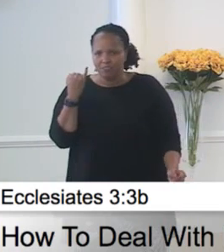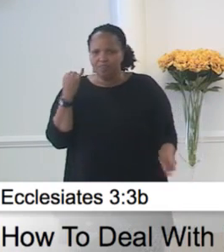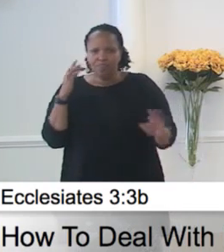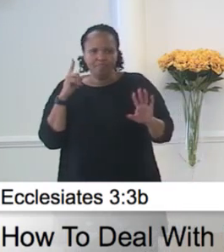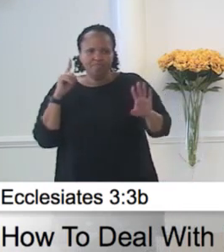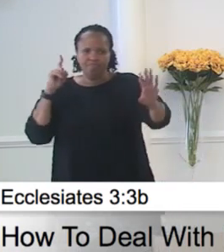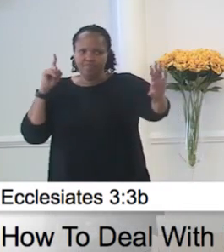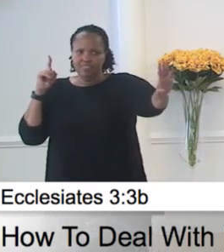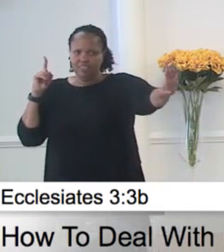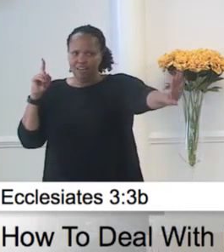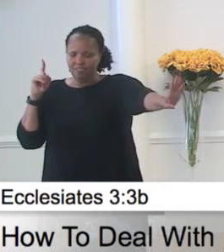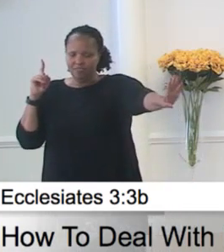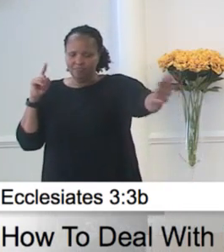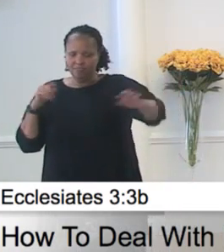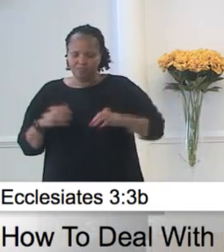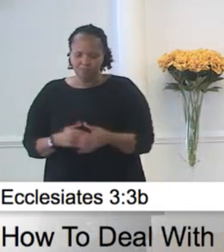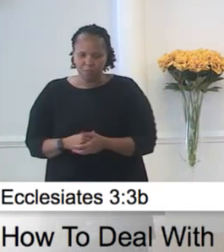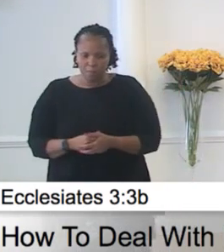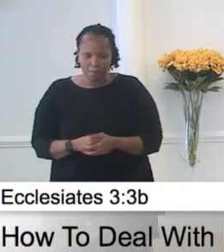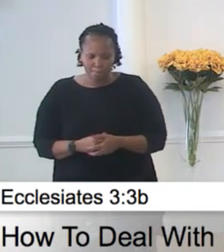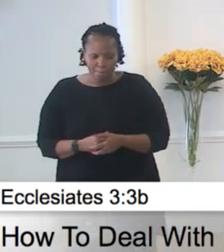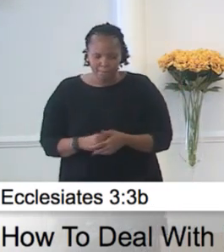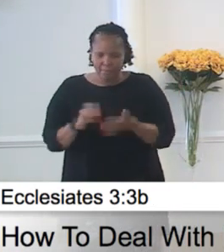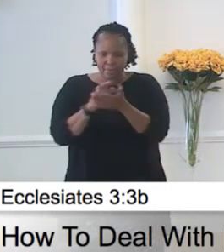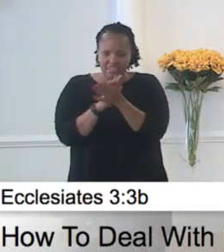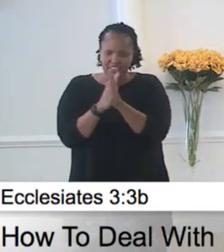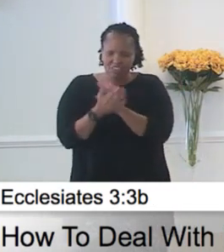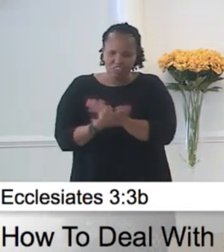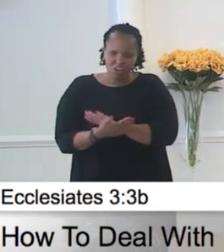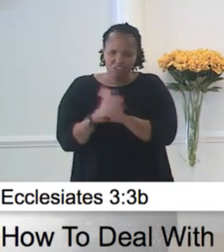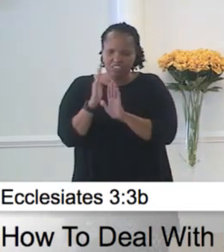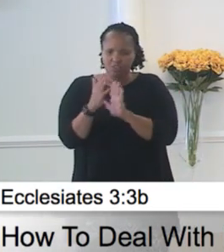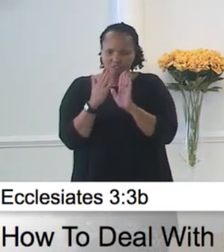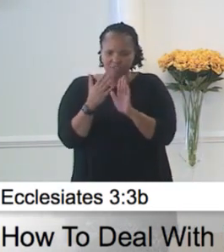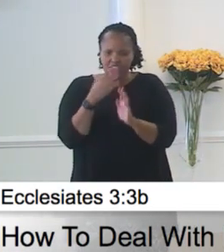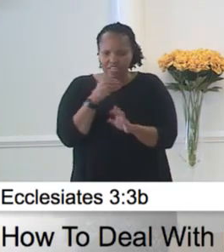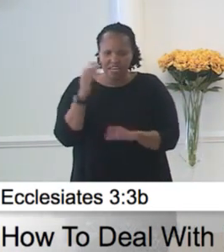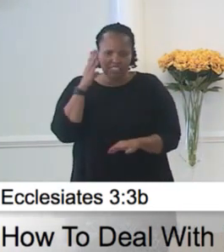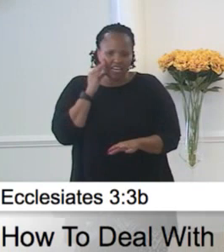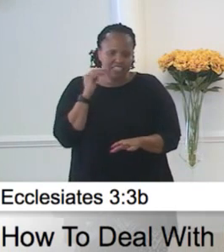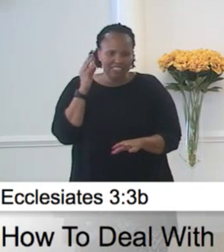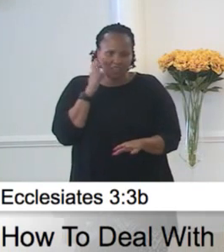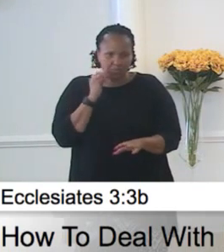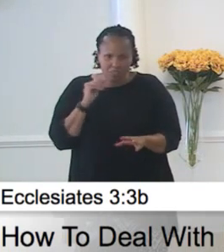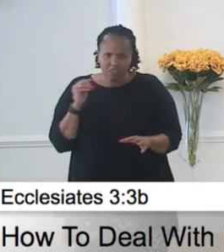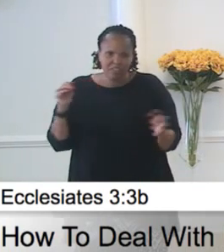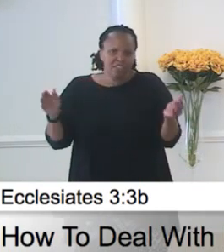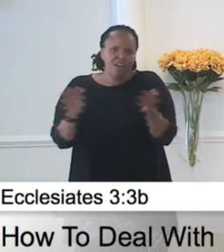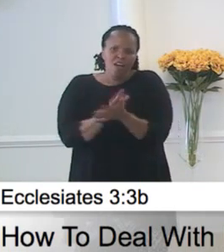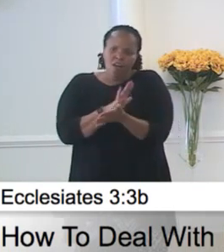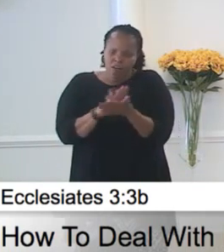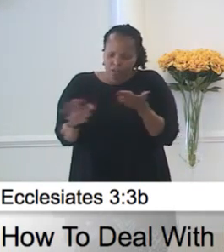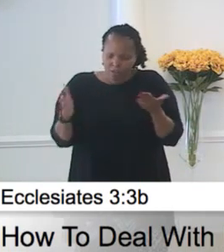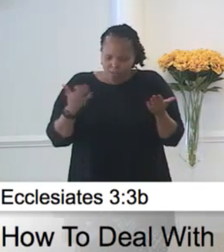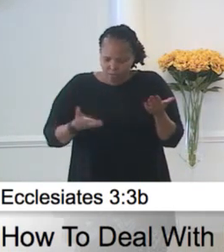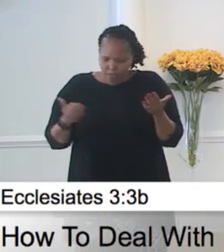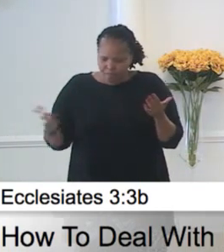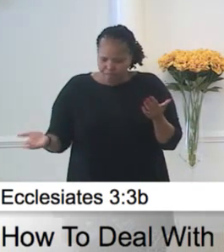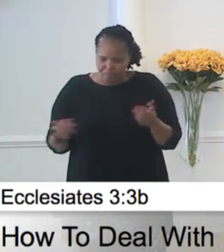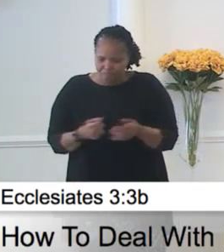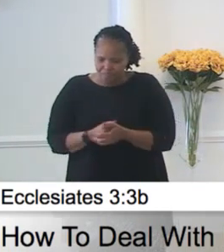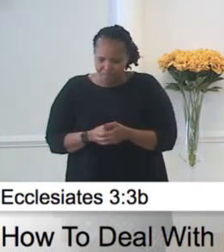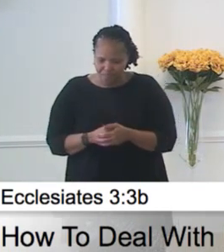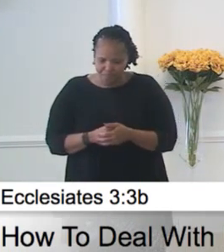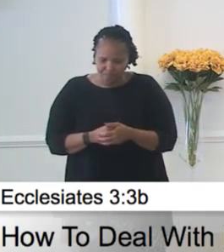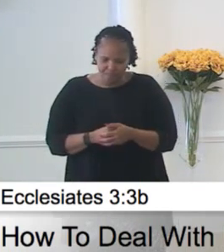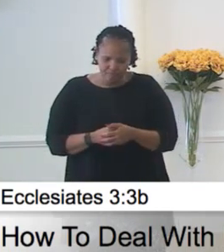not until Israel was in exile and began to face and experience devastating adjustments that the